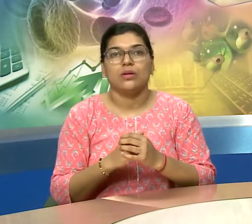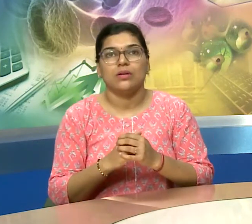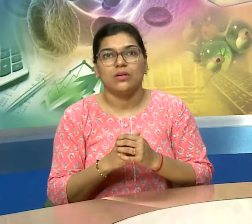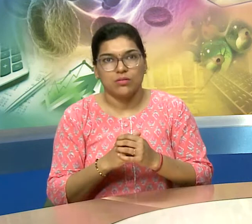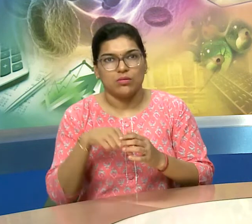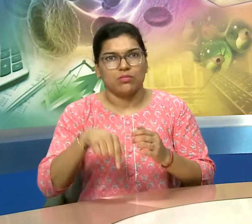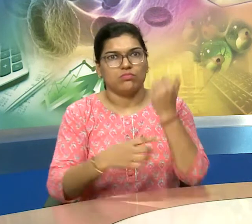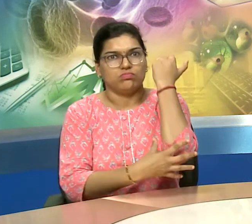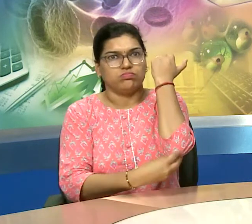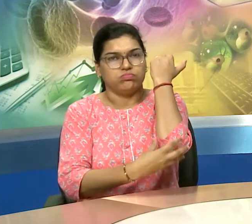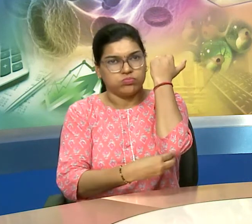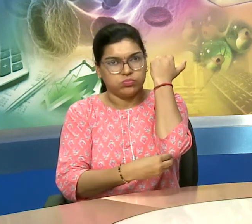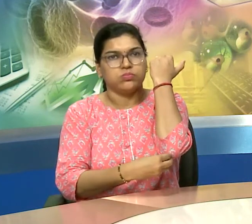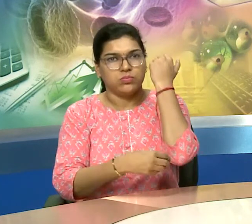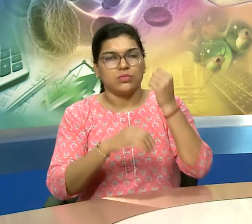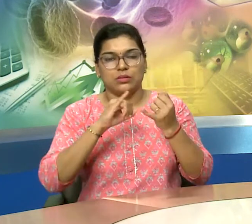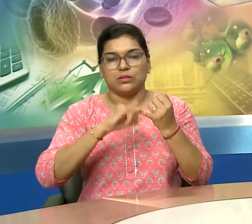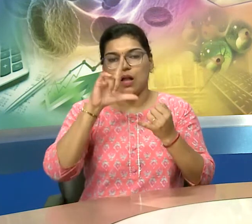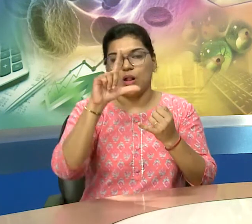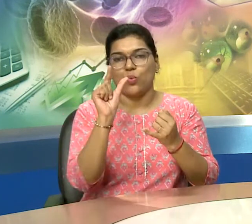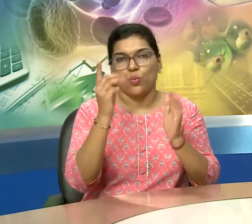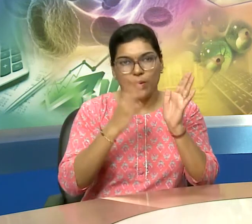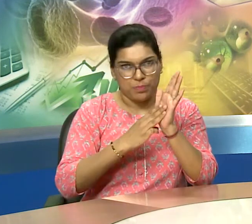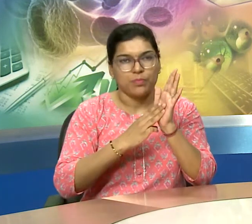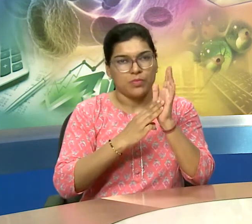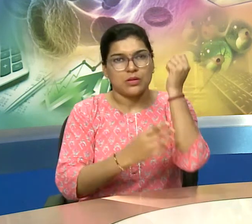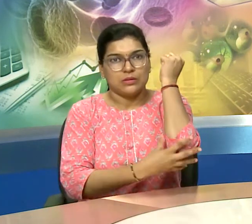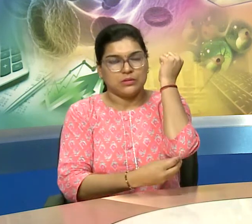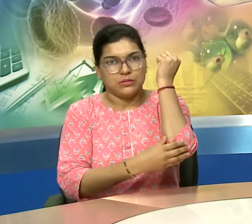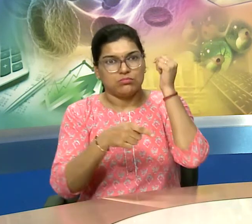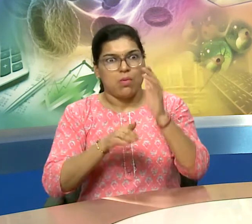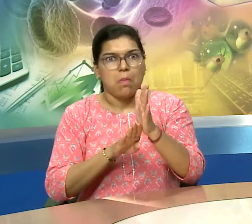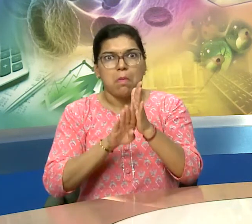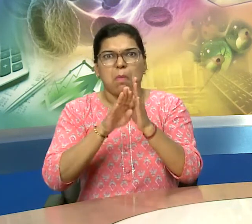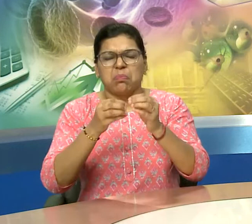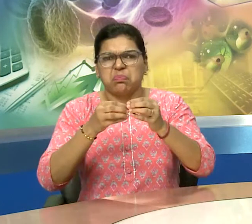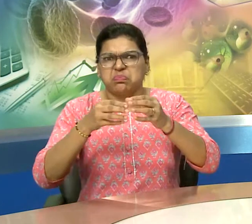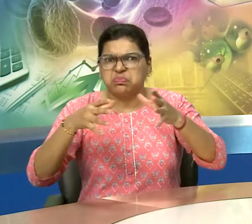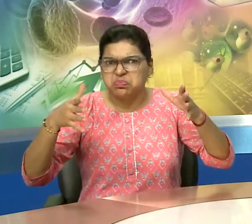Sixth point is about the slum development.